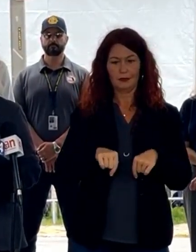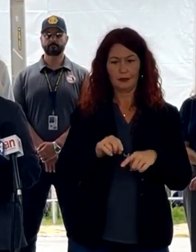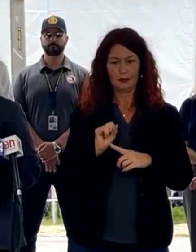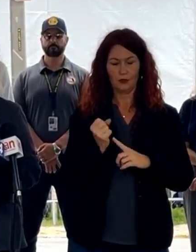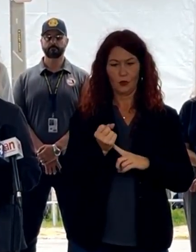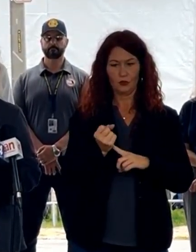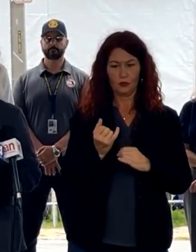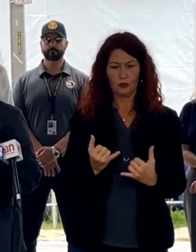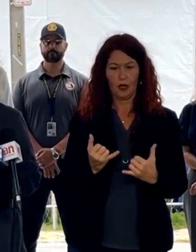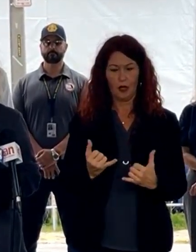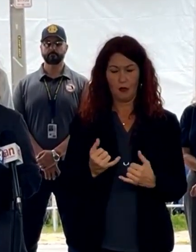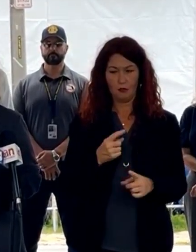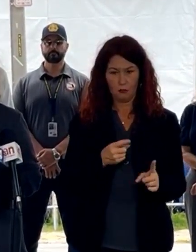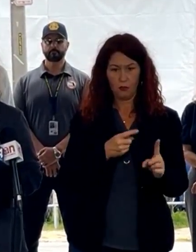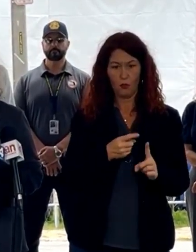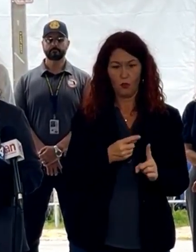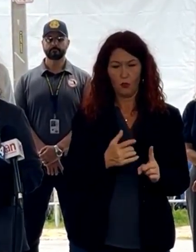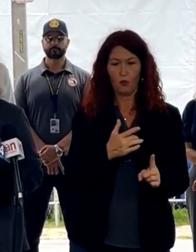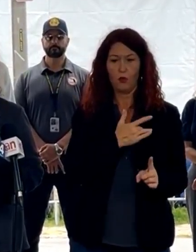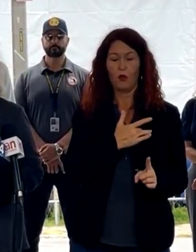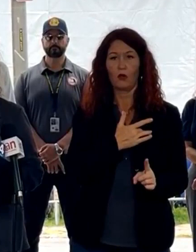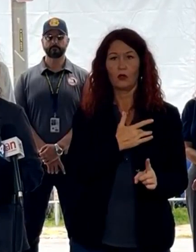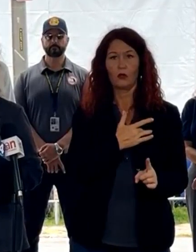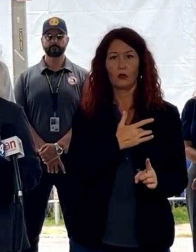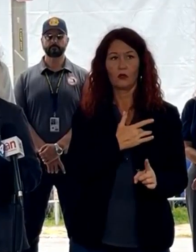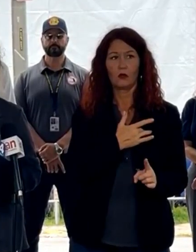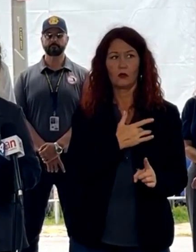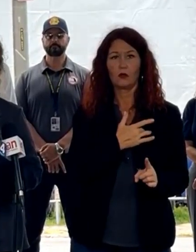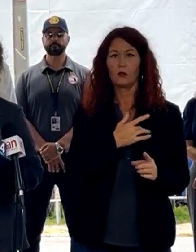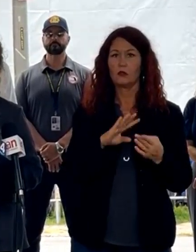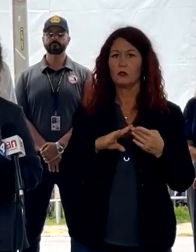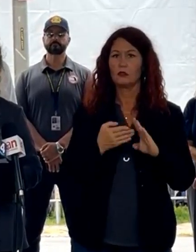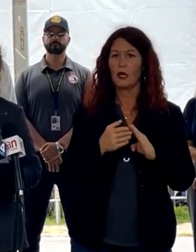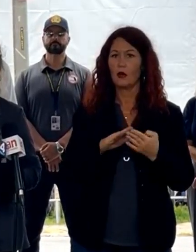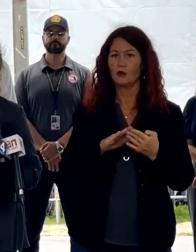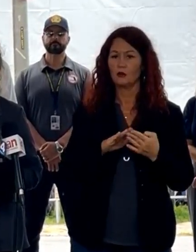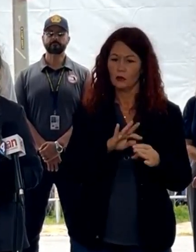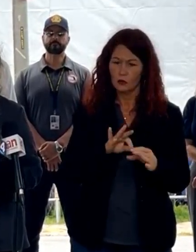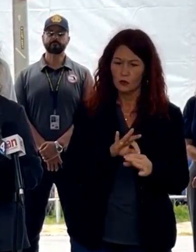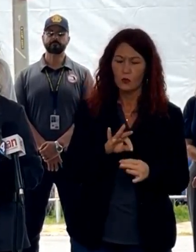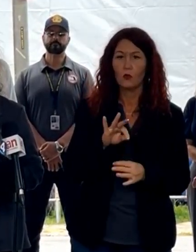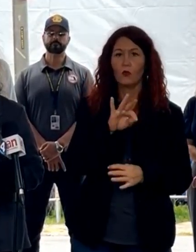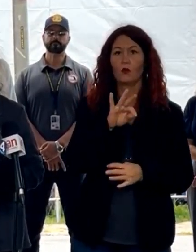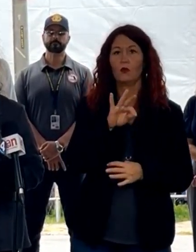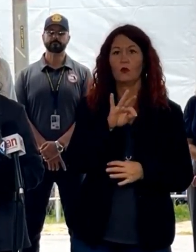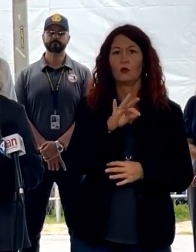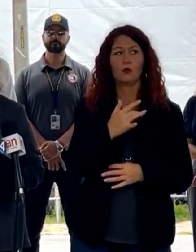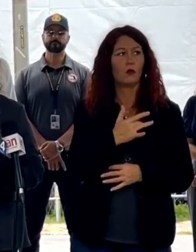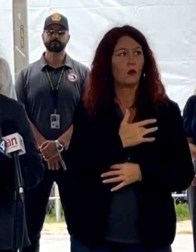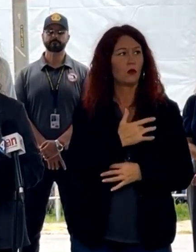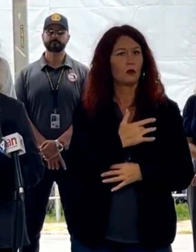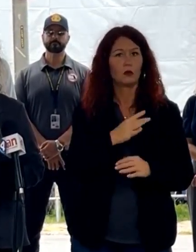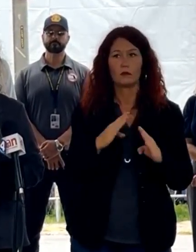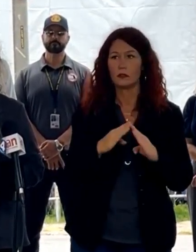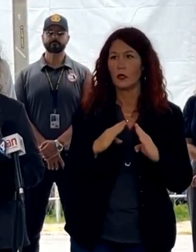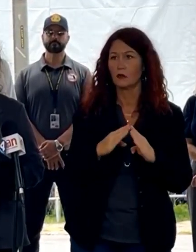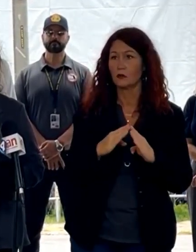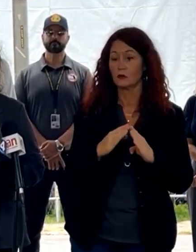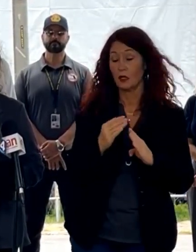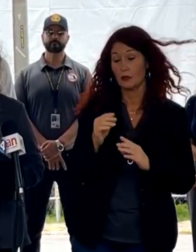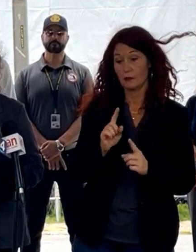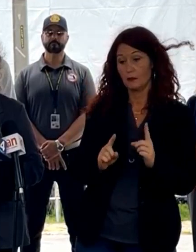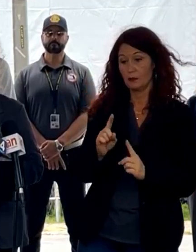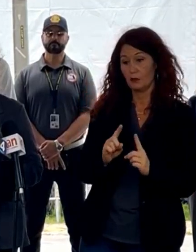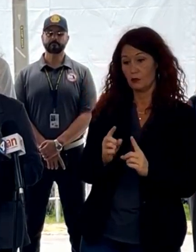our community, about the soul of the town of Surfside, and the soul of the lost people that are still unaccounted for.